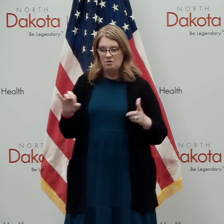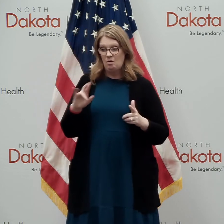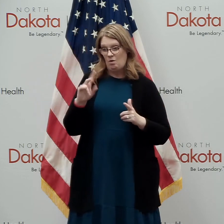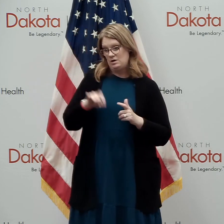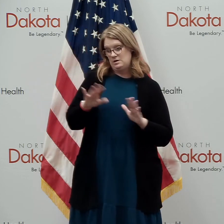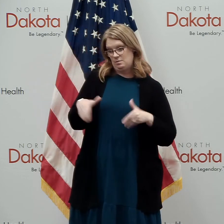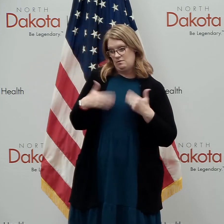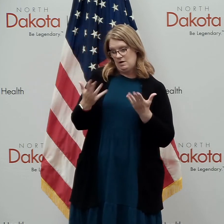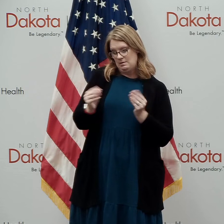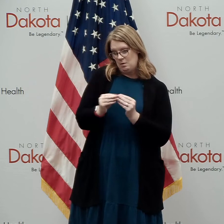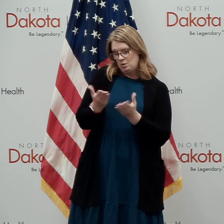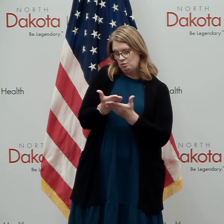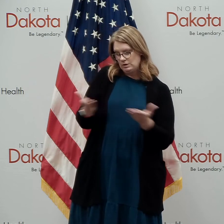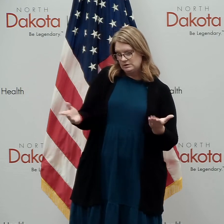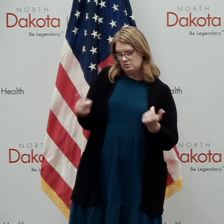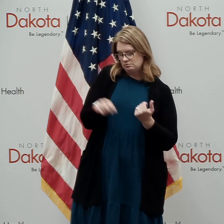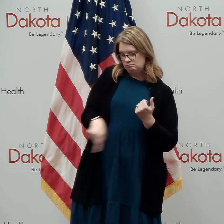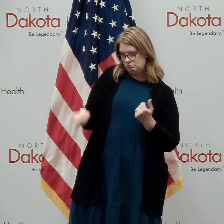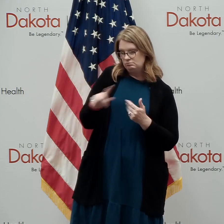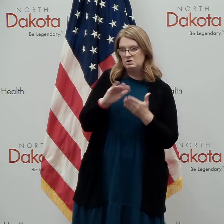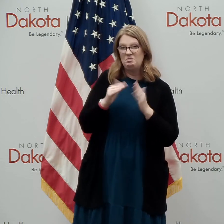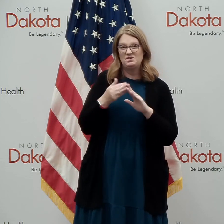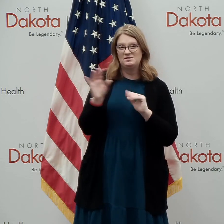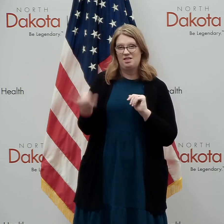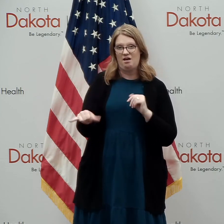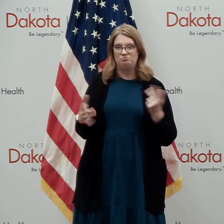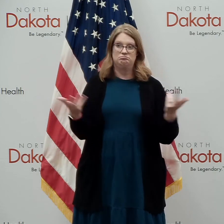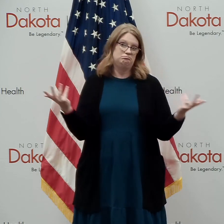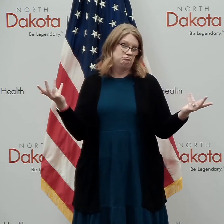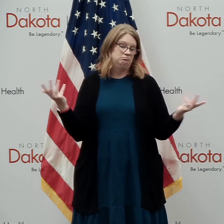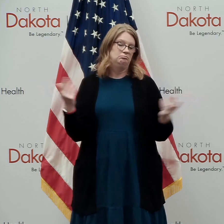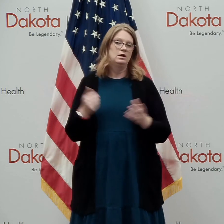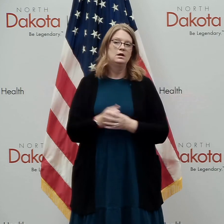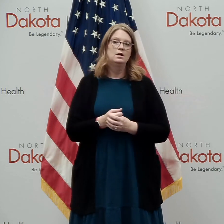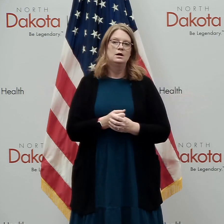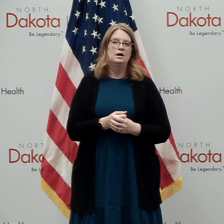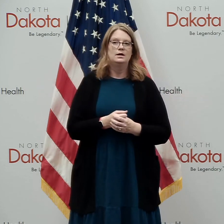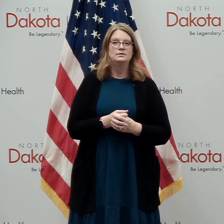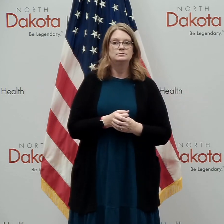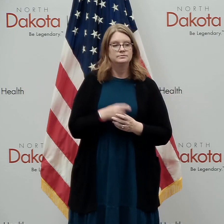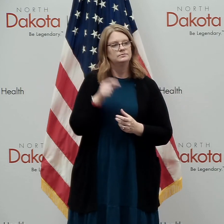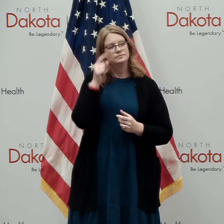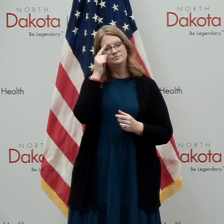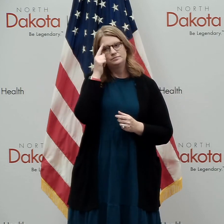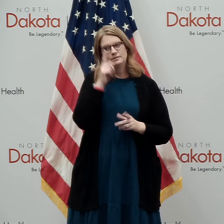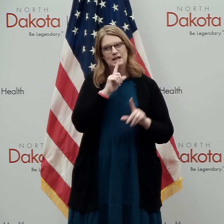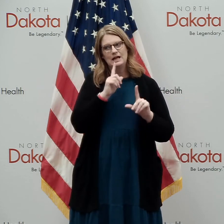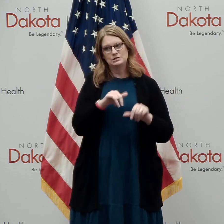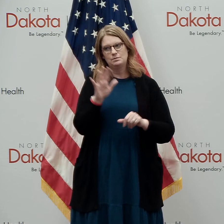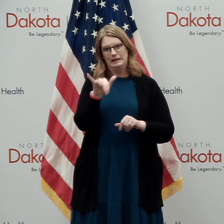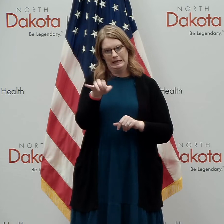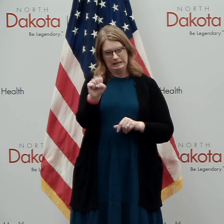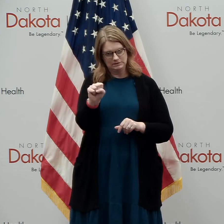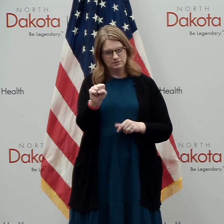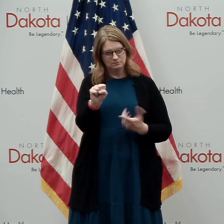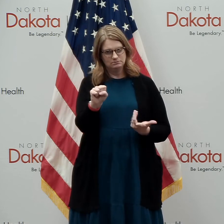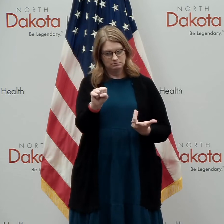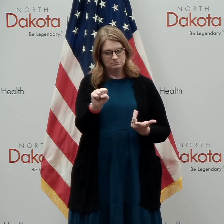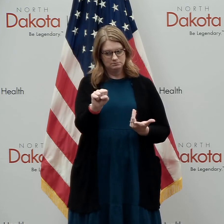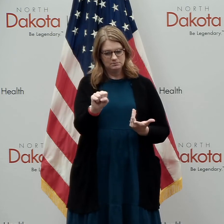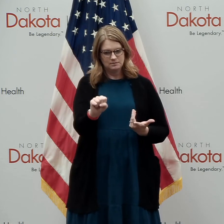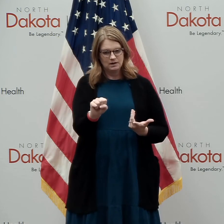those communities? And I know that I think the answer is going to be yes. We've known all along